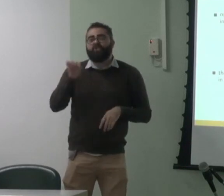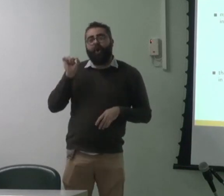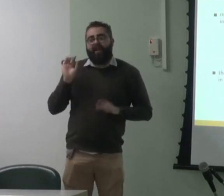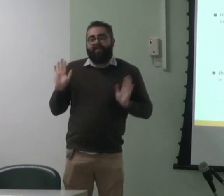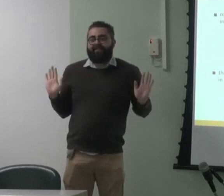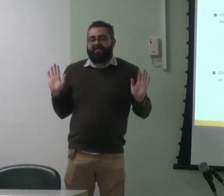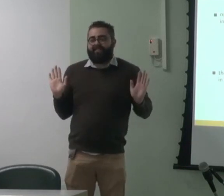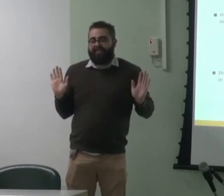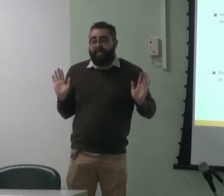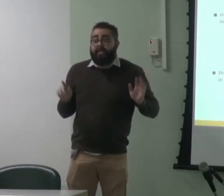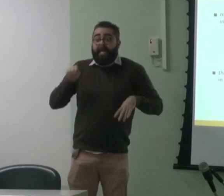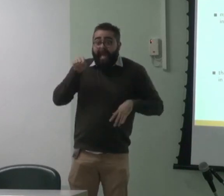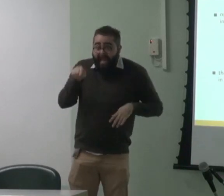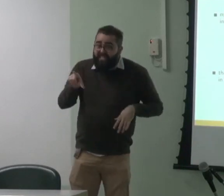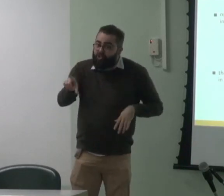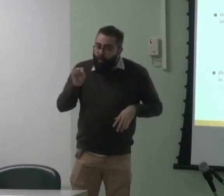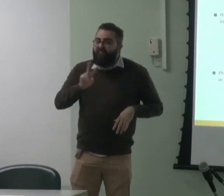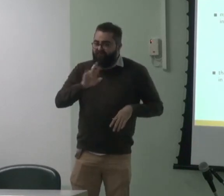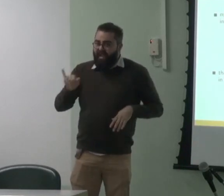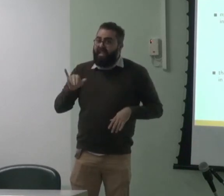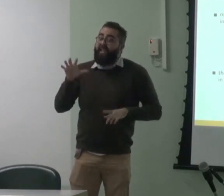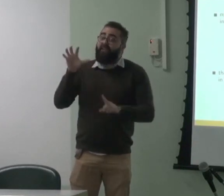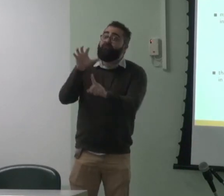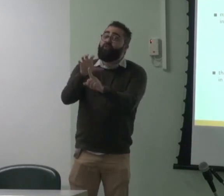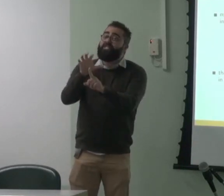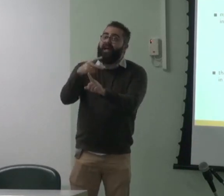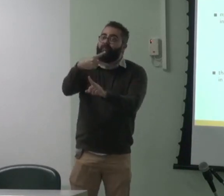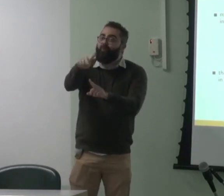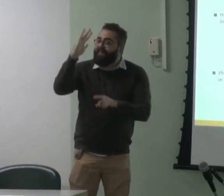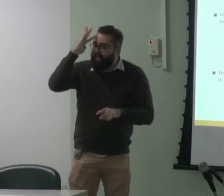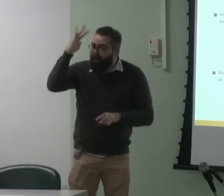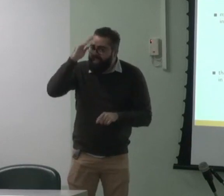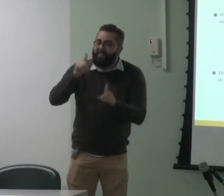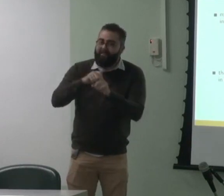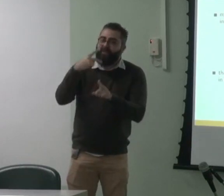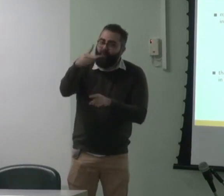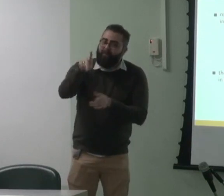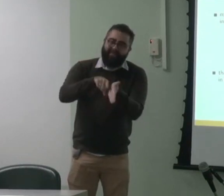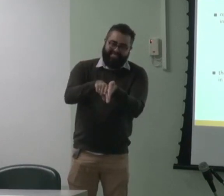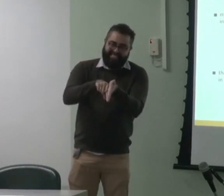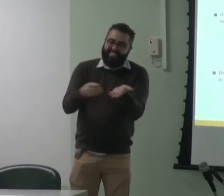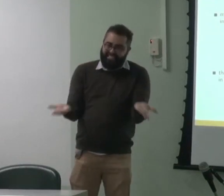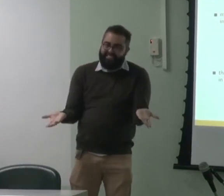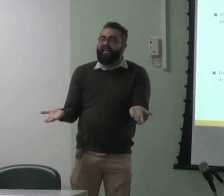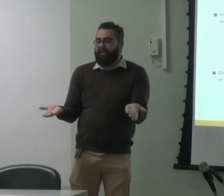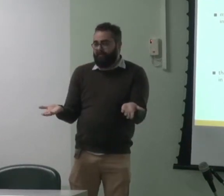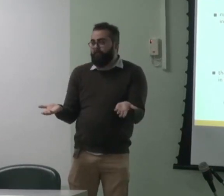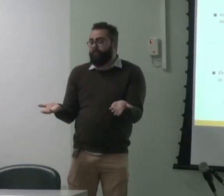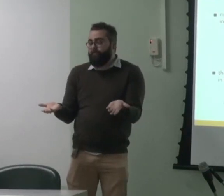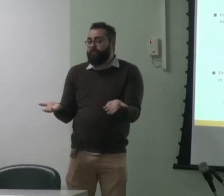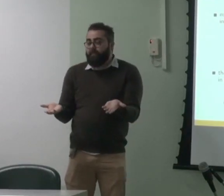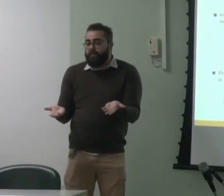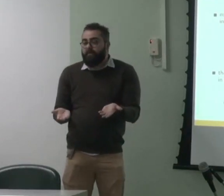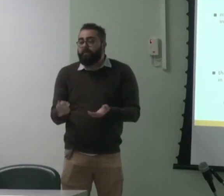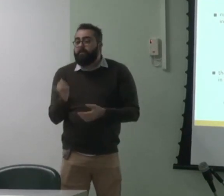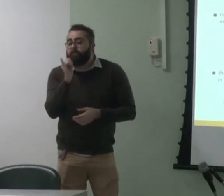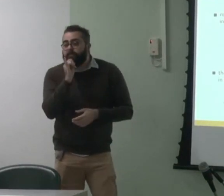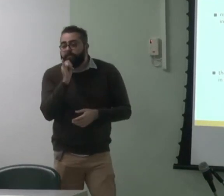shape the picture we can get from the data, right? When we decide, for instance, to